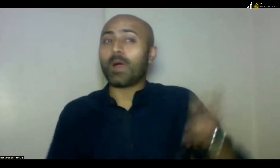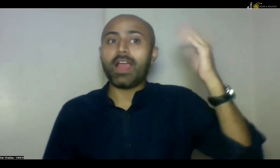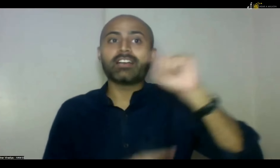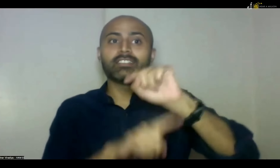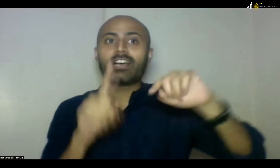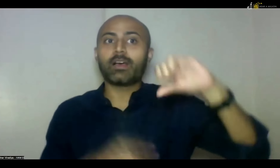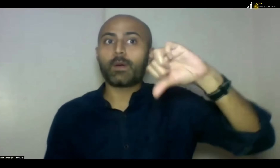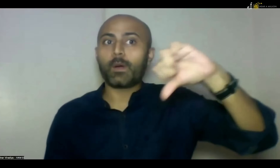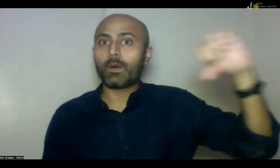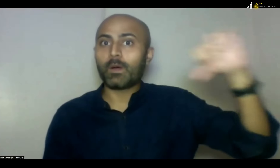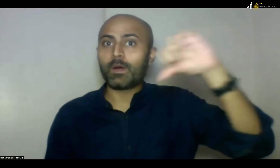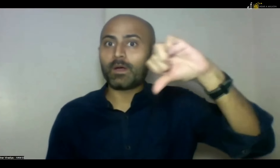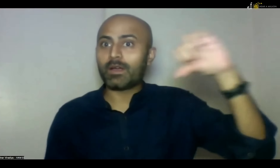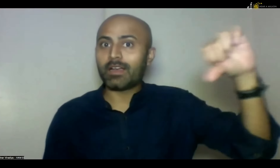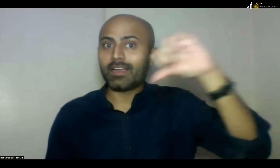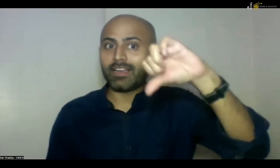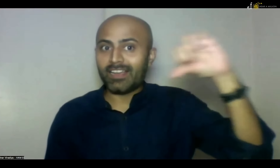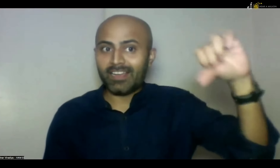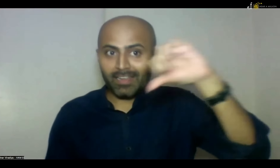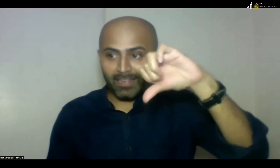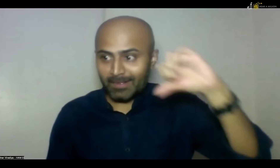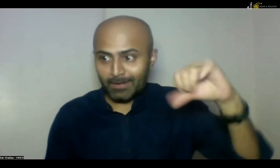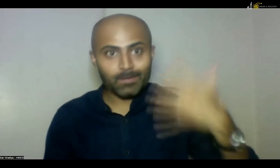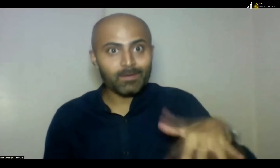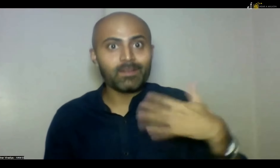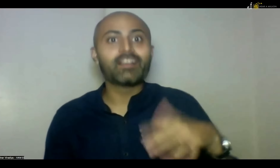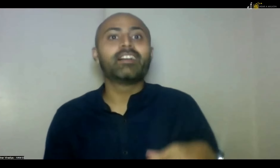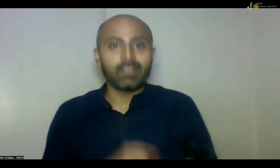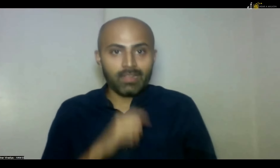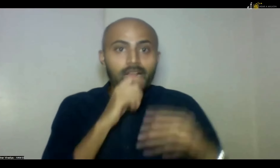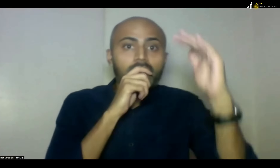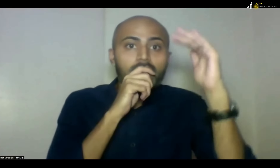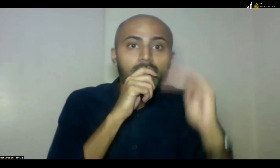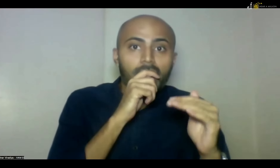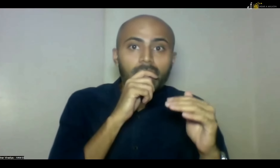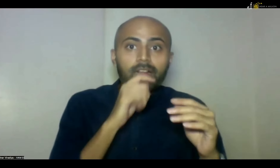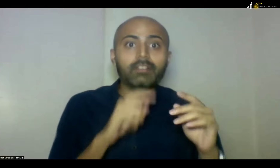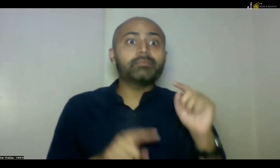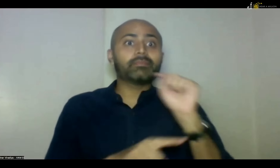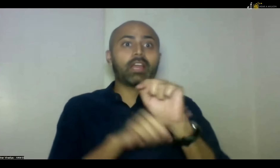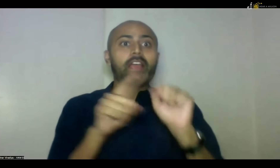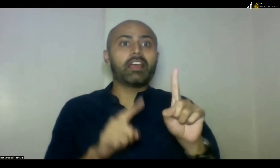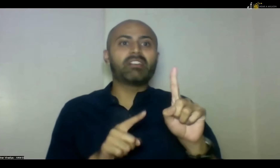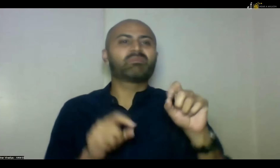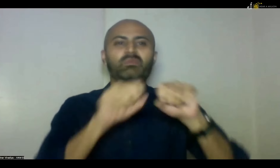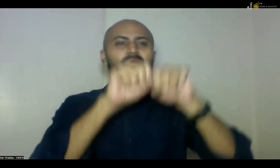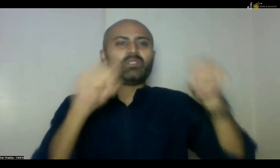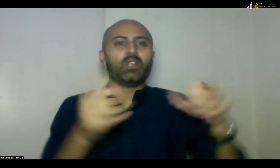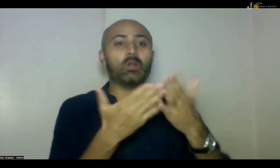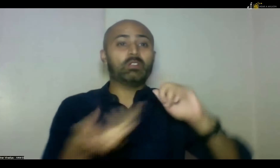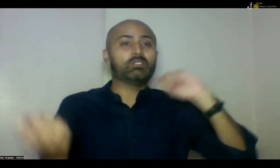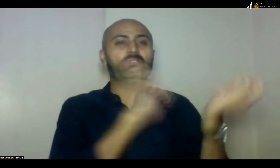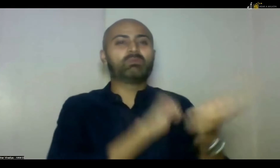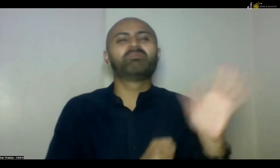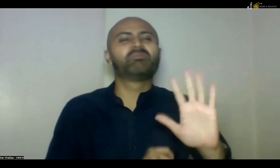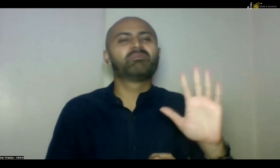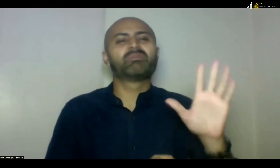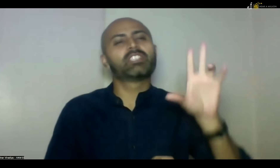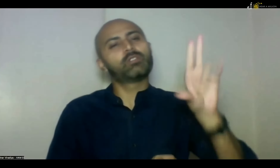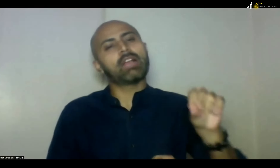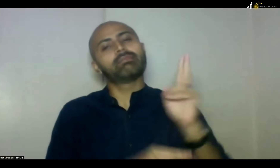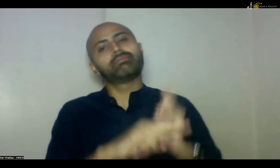quality education are demanding for that. 99% people have said yes from the 101, and only 1%